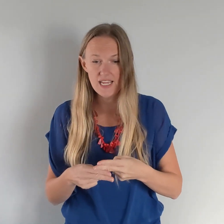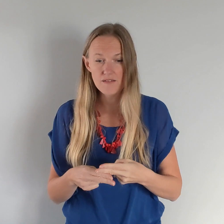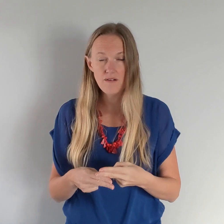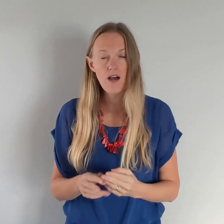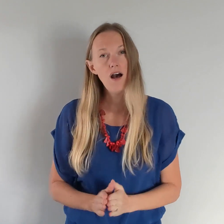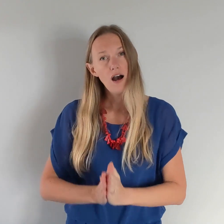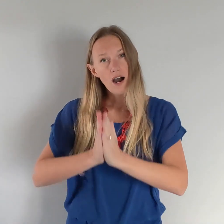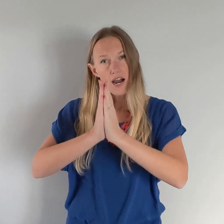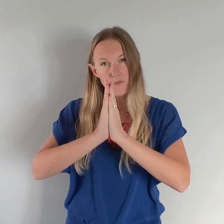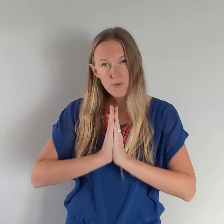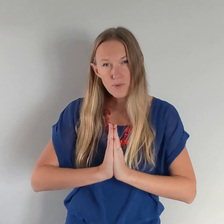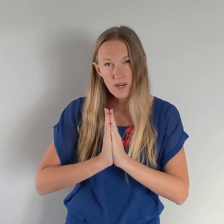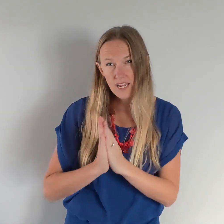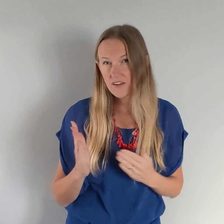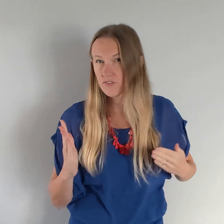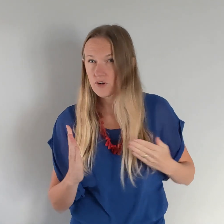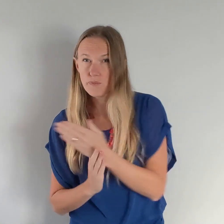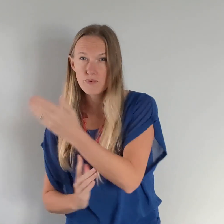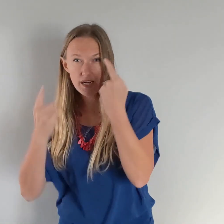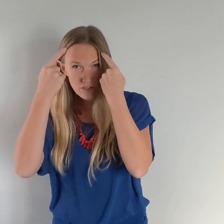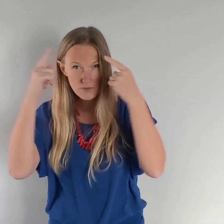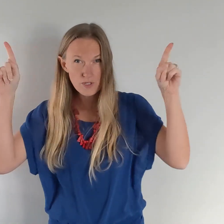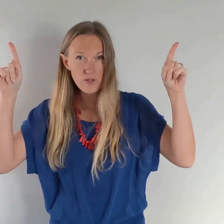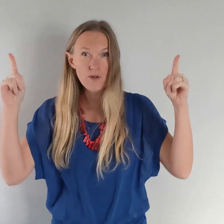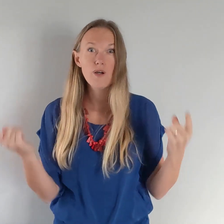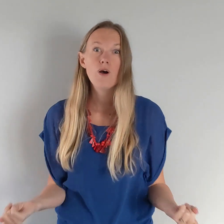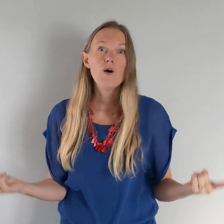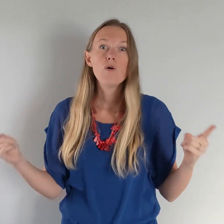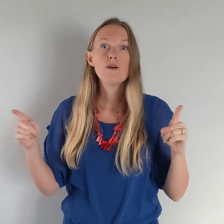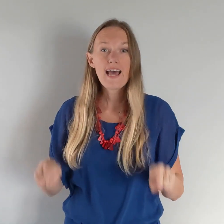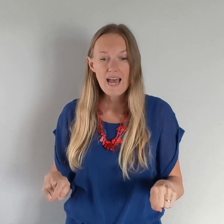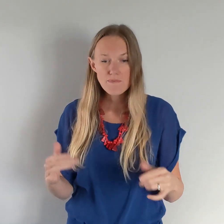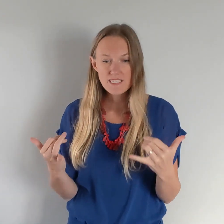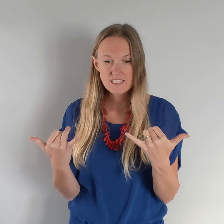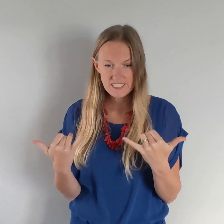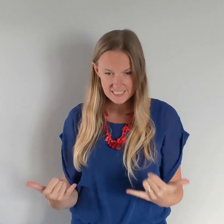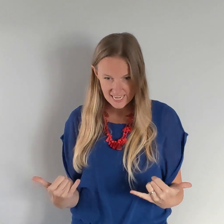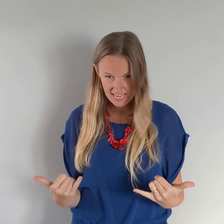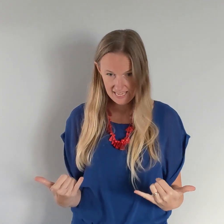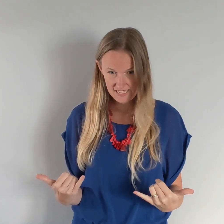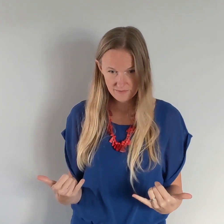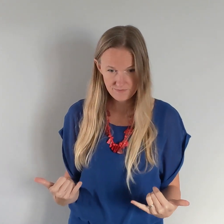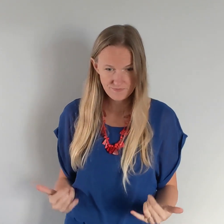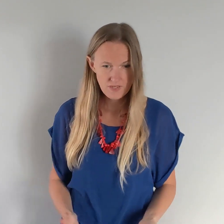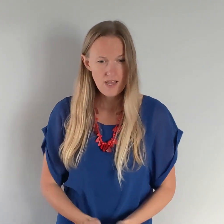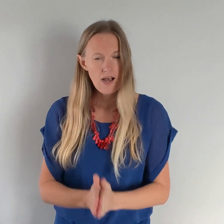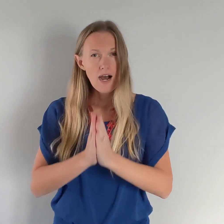name. I pray for a breakthrough would happen today.